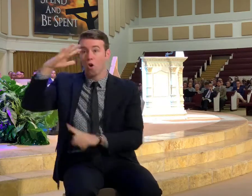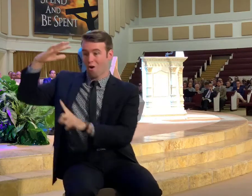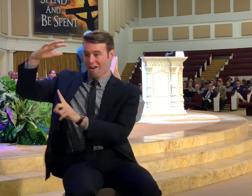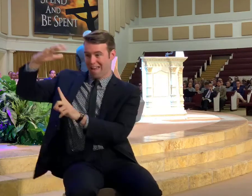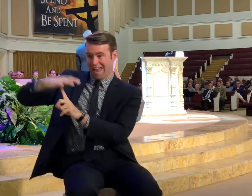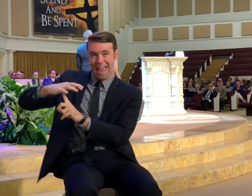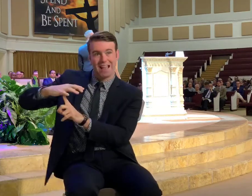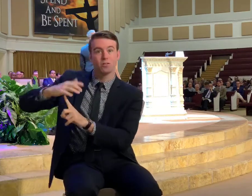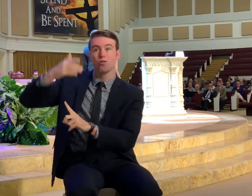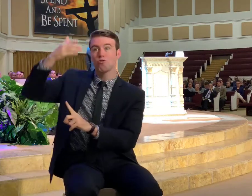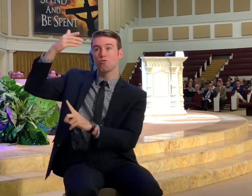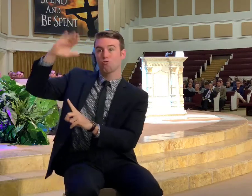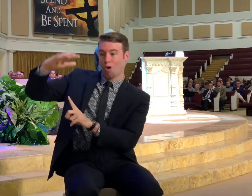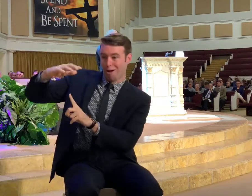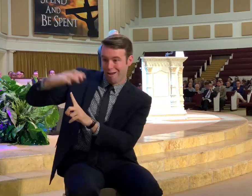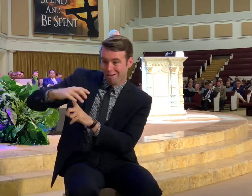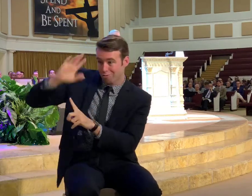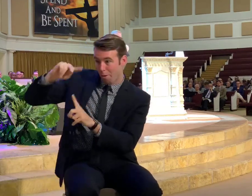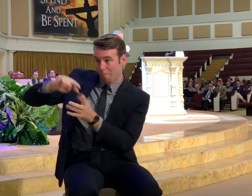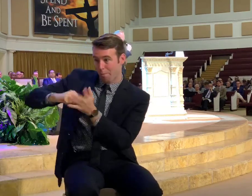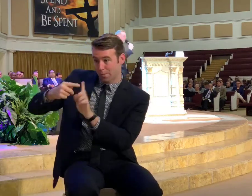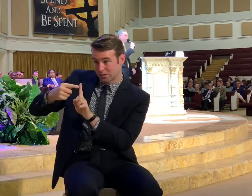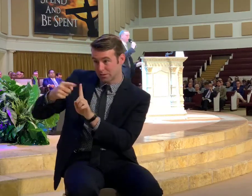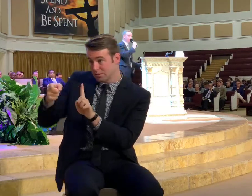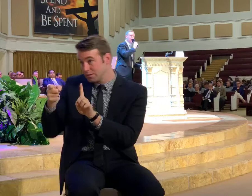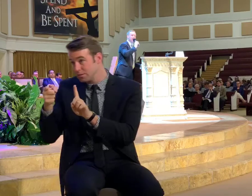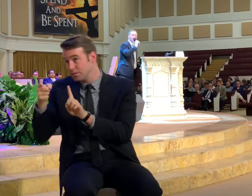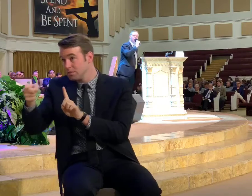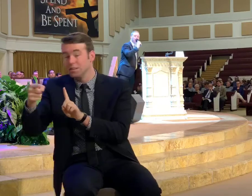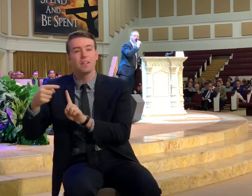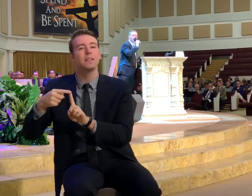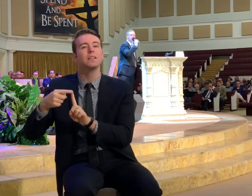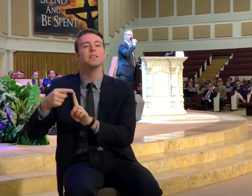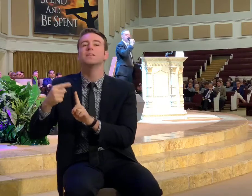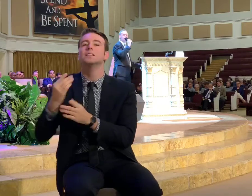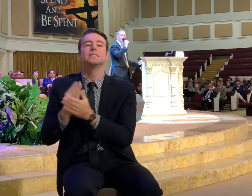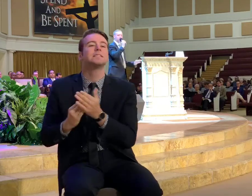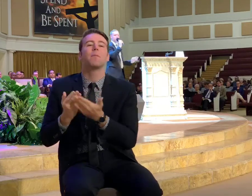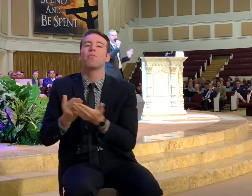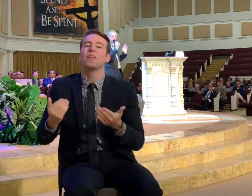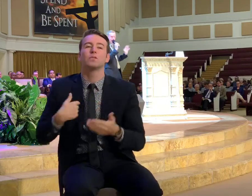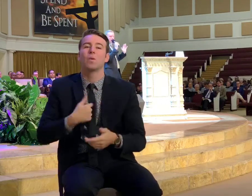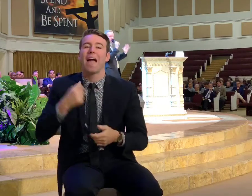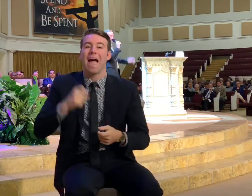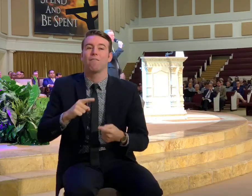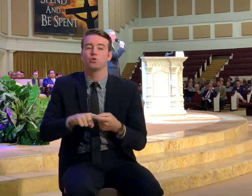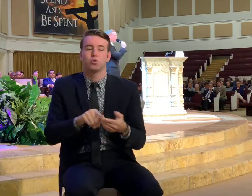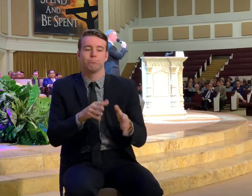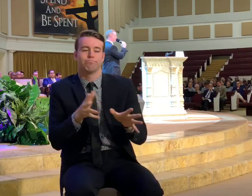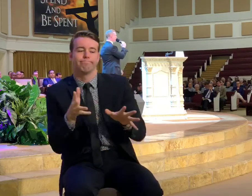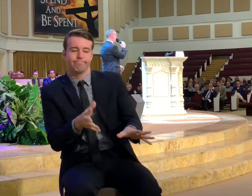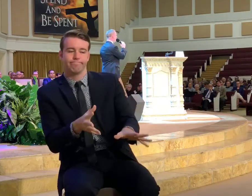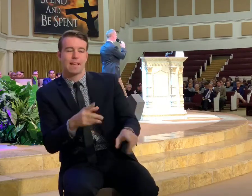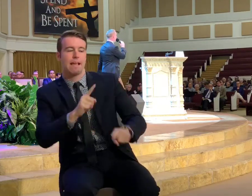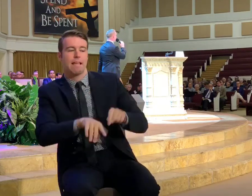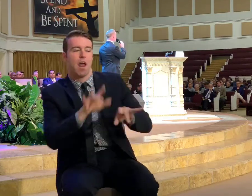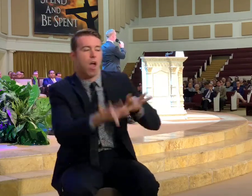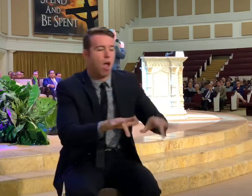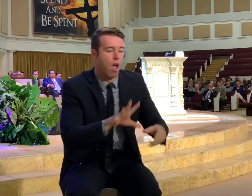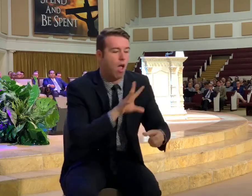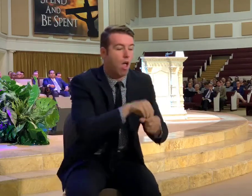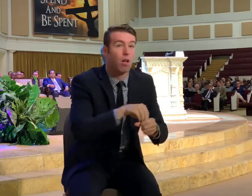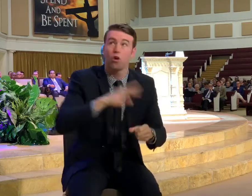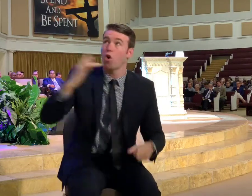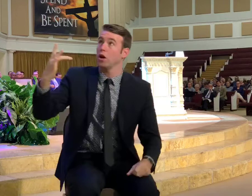your life and God has a special purpose for your life, there's just some things that we have to abstain from and some things that